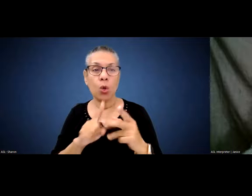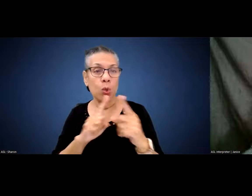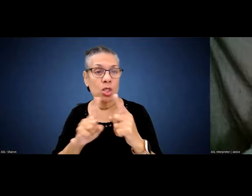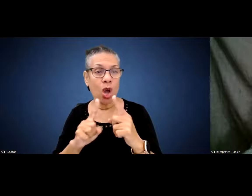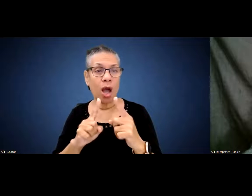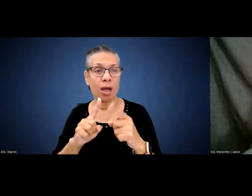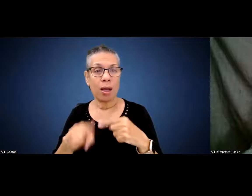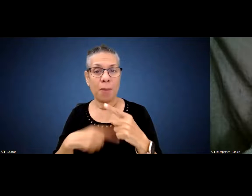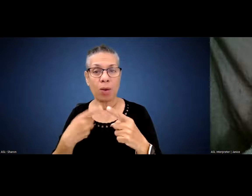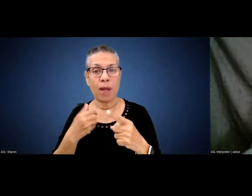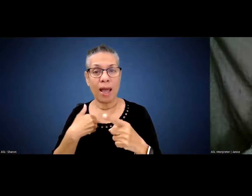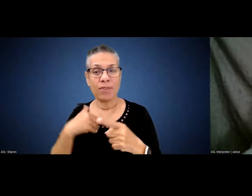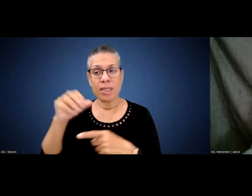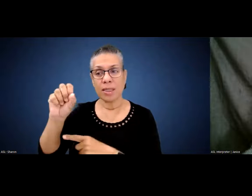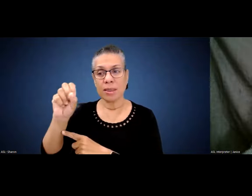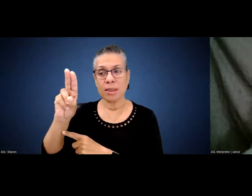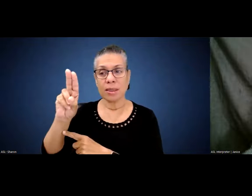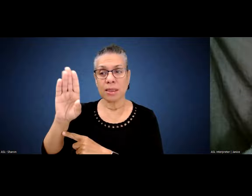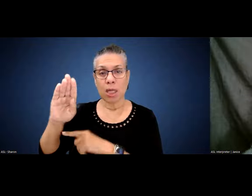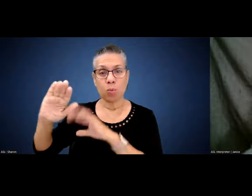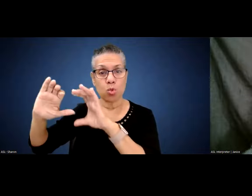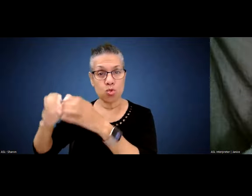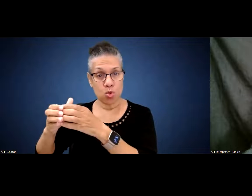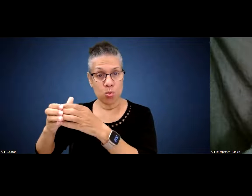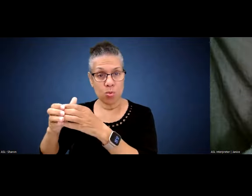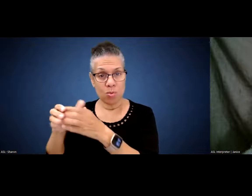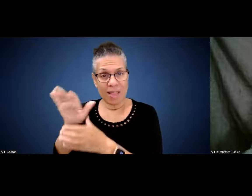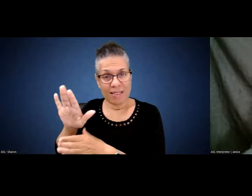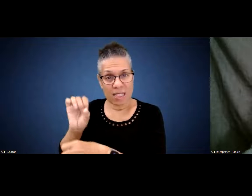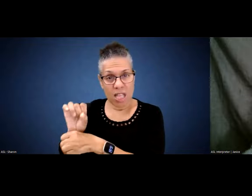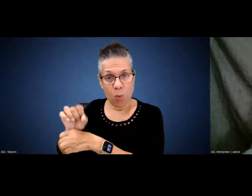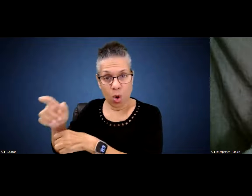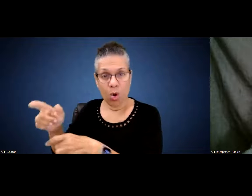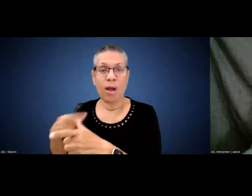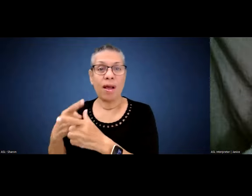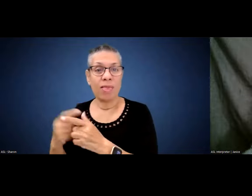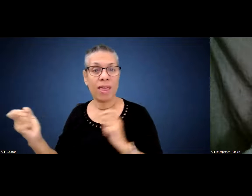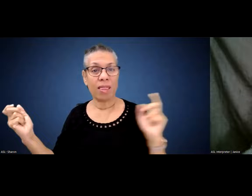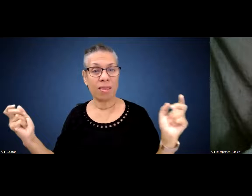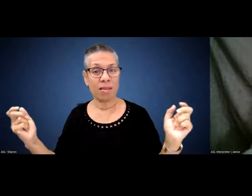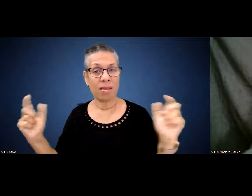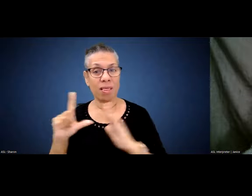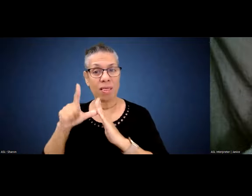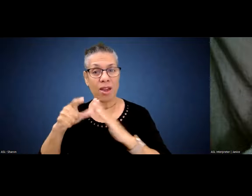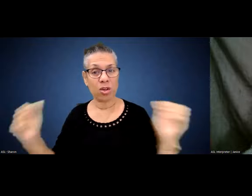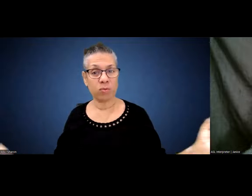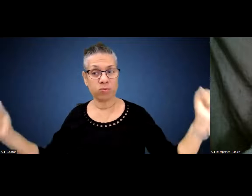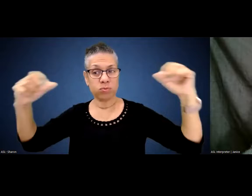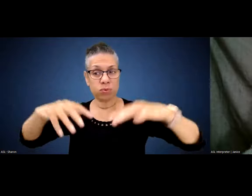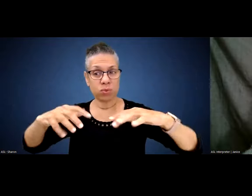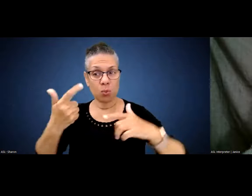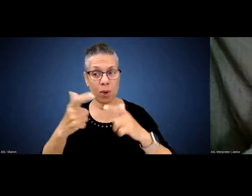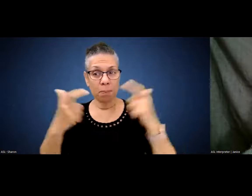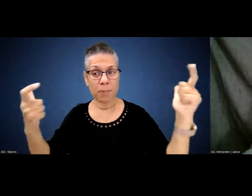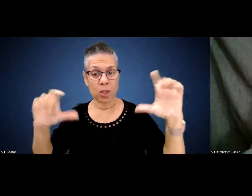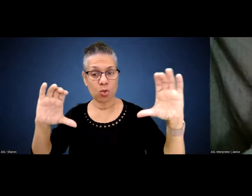establishing subgroups that do that work, and then come back to the larger group? These are some of the issues that I'd like